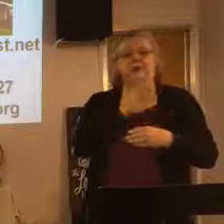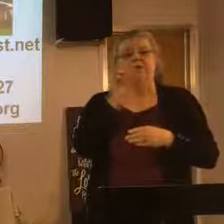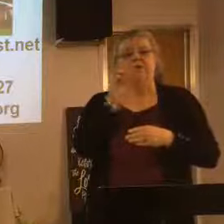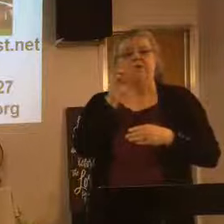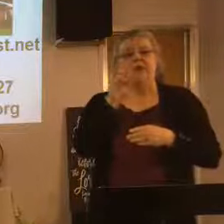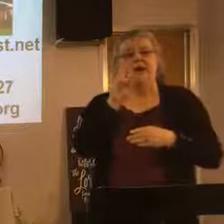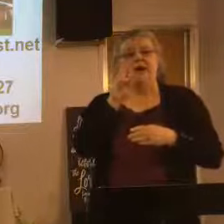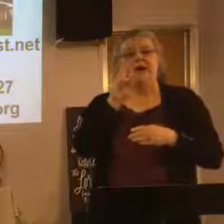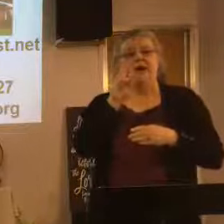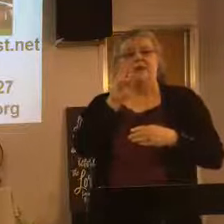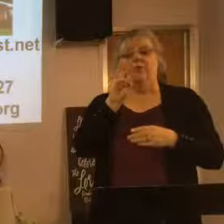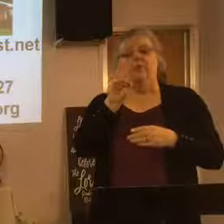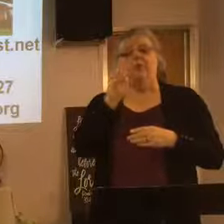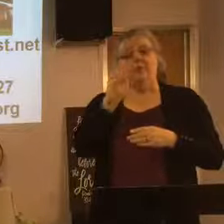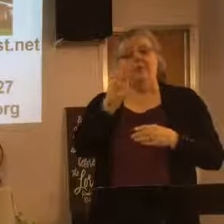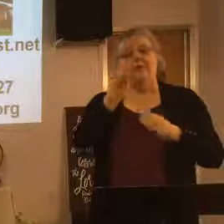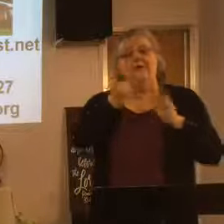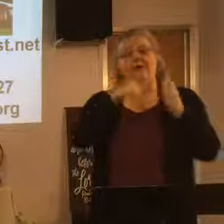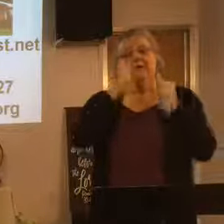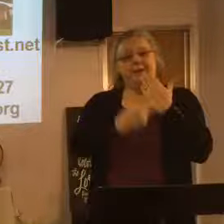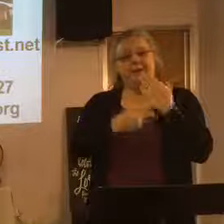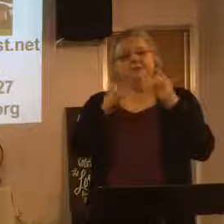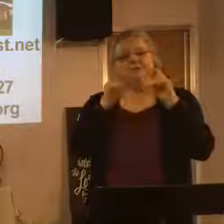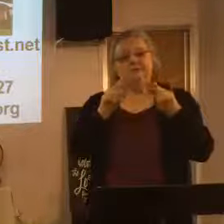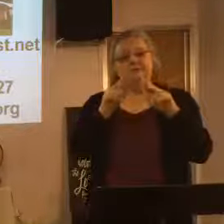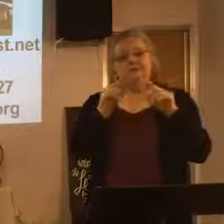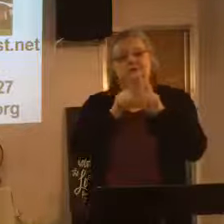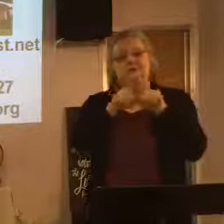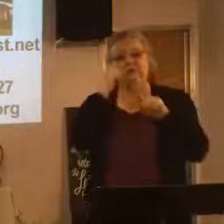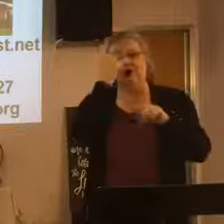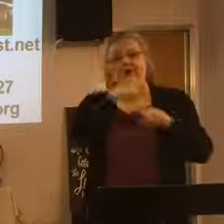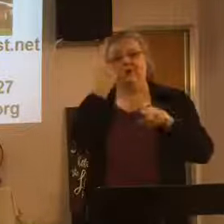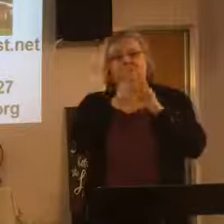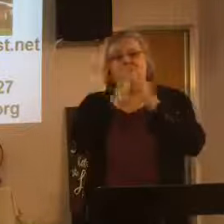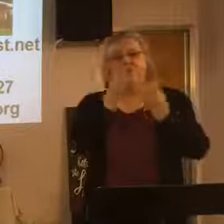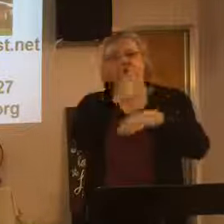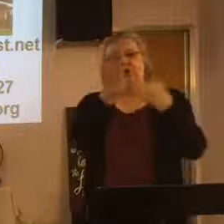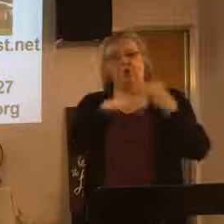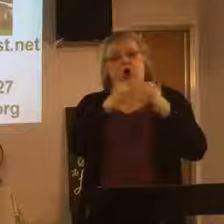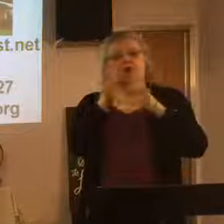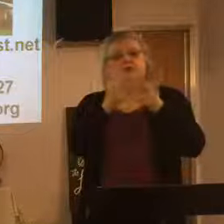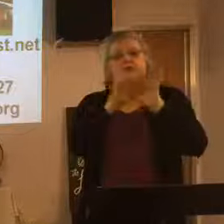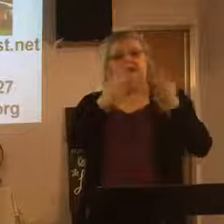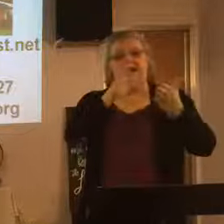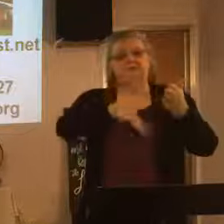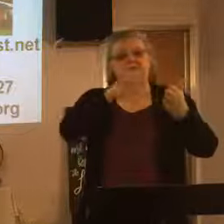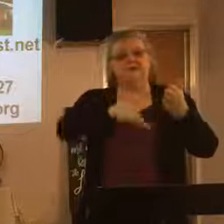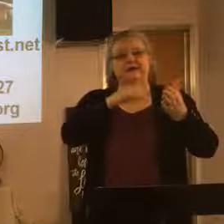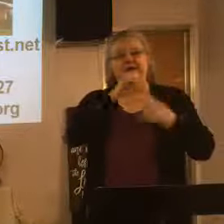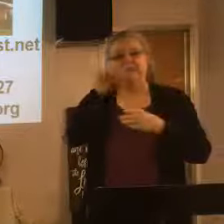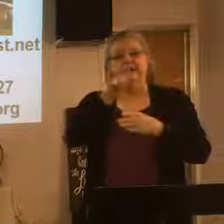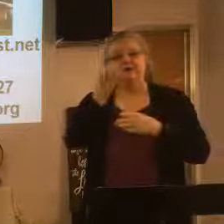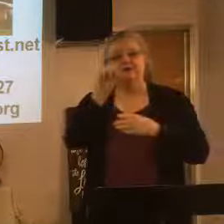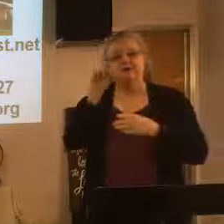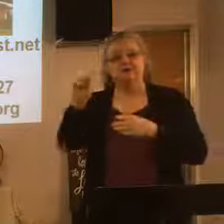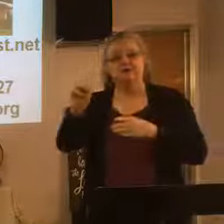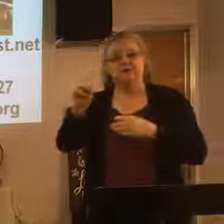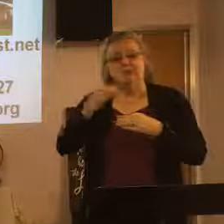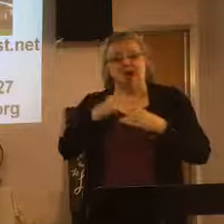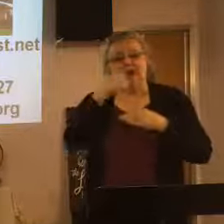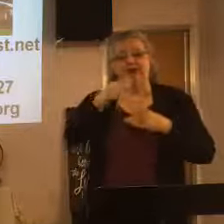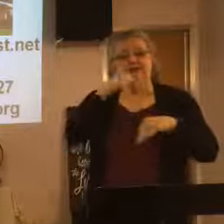website all the different opportunities you'll see on Facebook, all the Bible studies by Zoom. And our next time